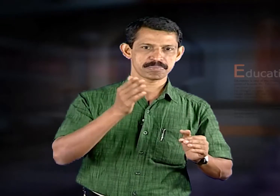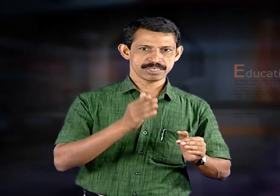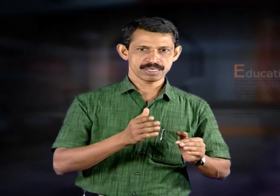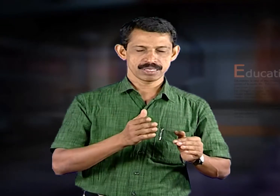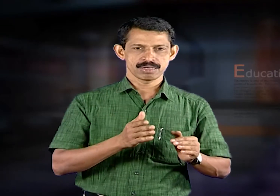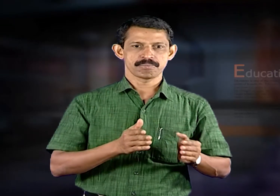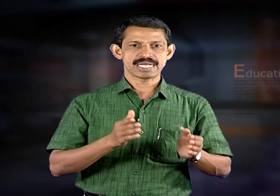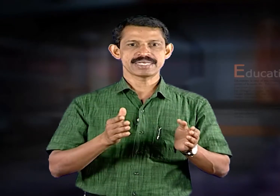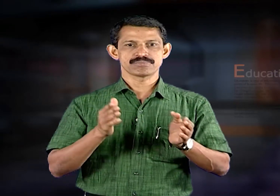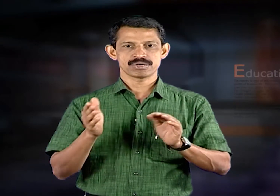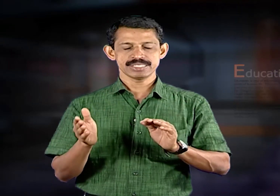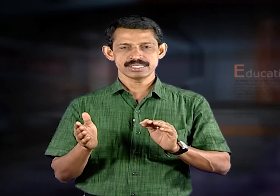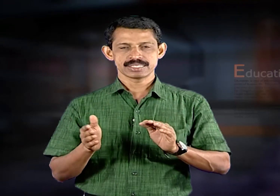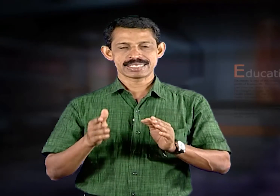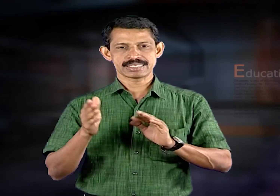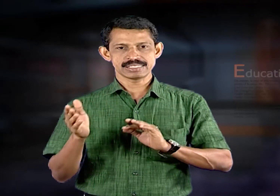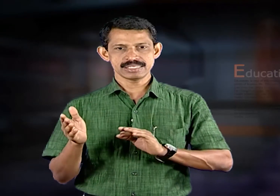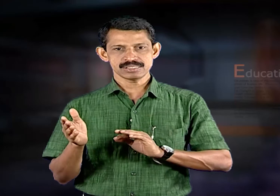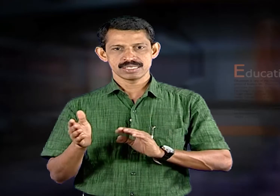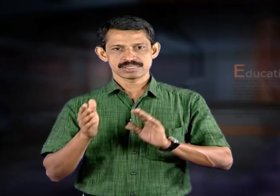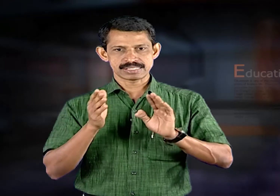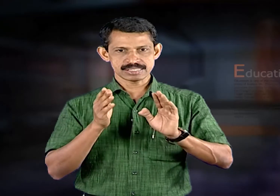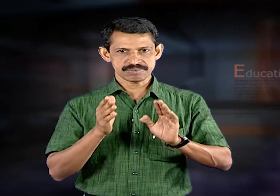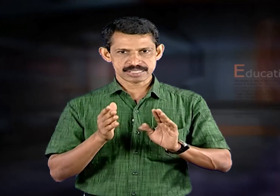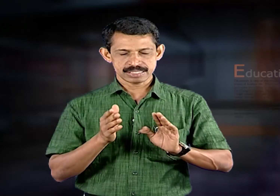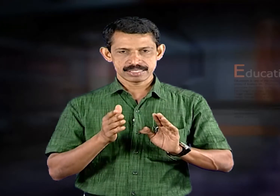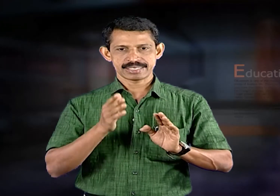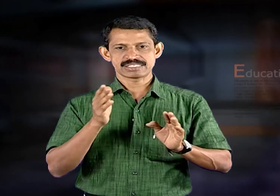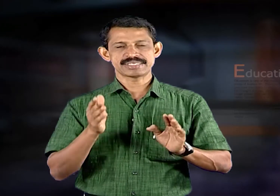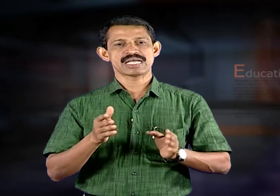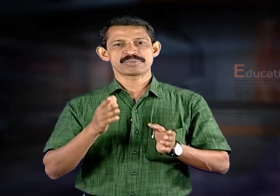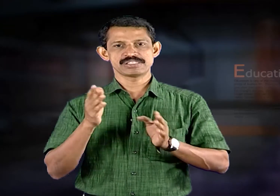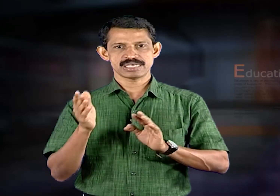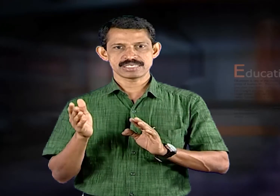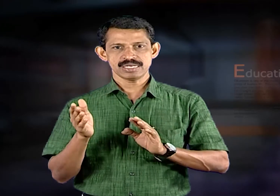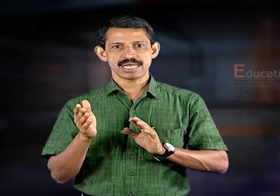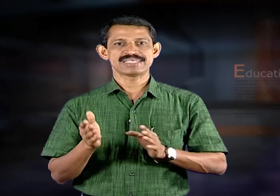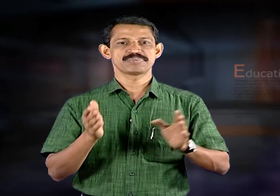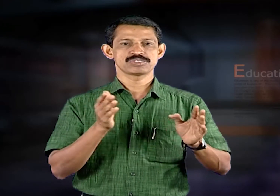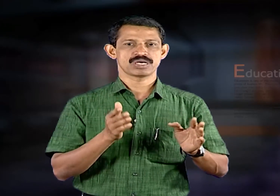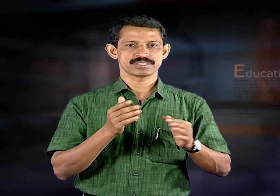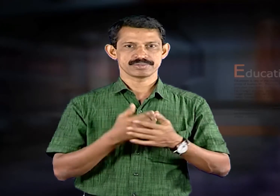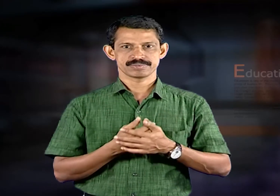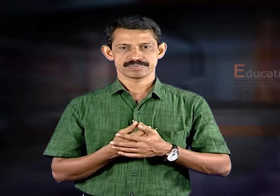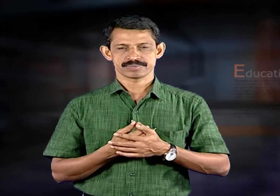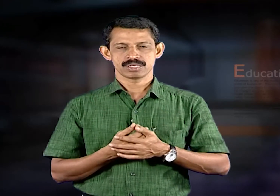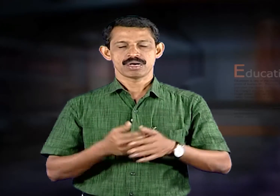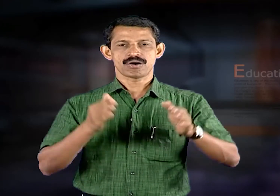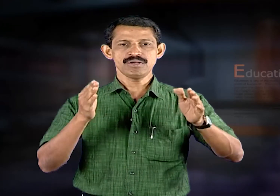development, mind and body, intelligence, sensitivity, aesthetic appreciation and spirituality. All